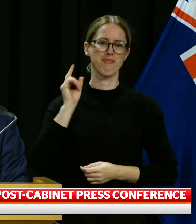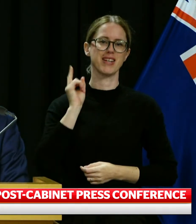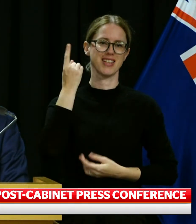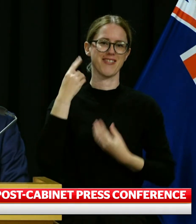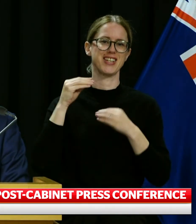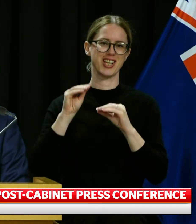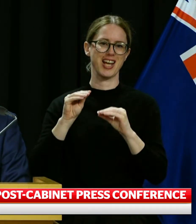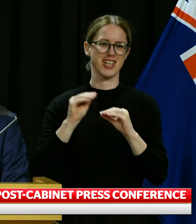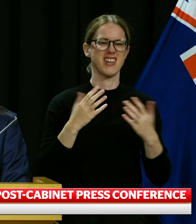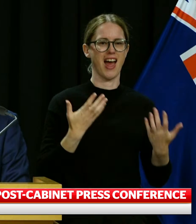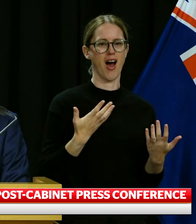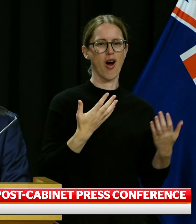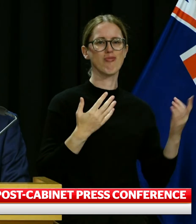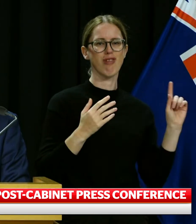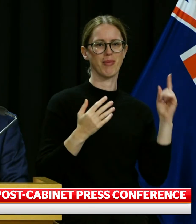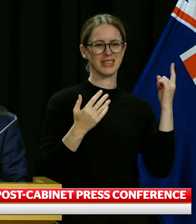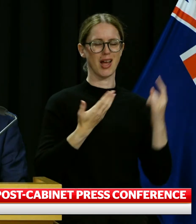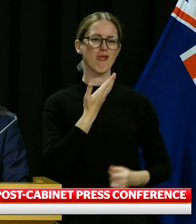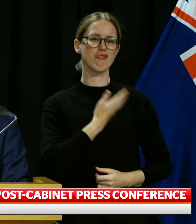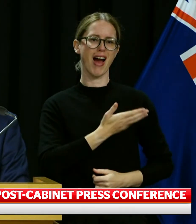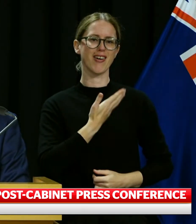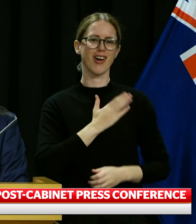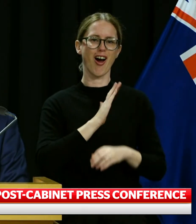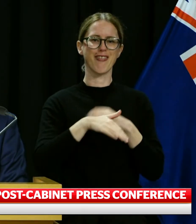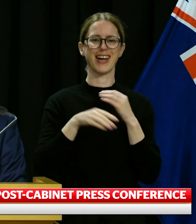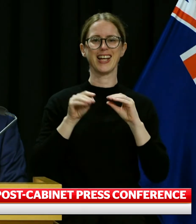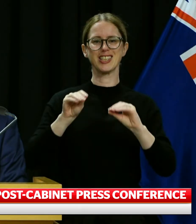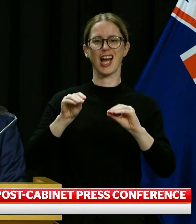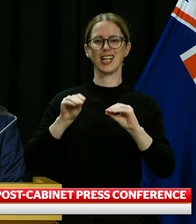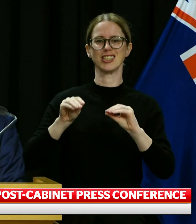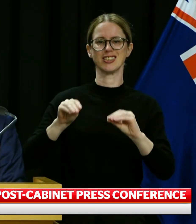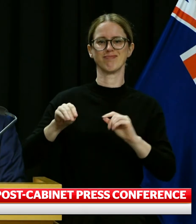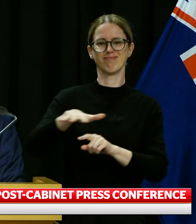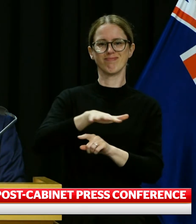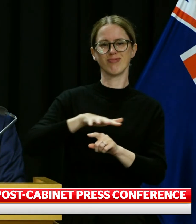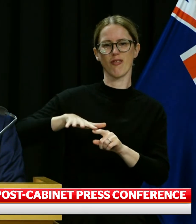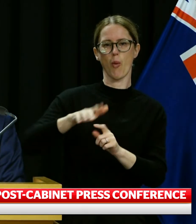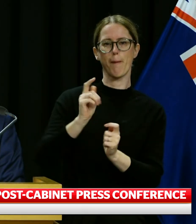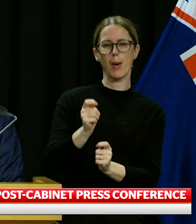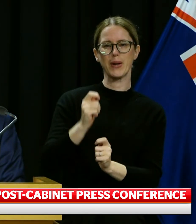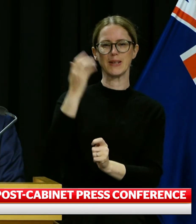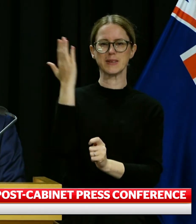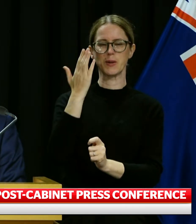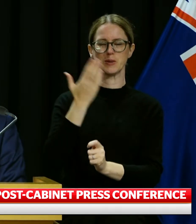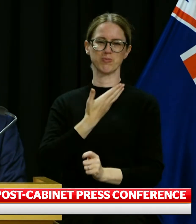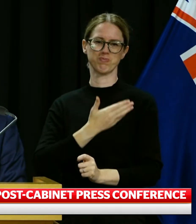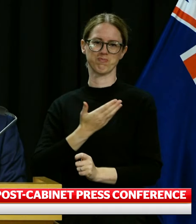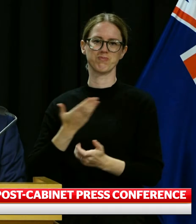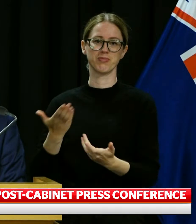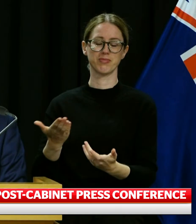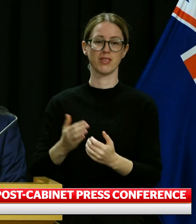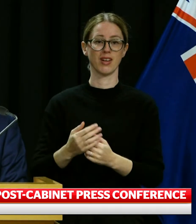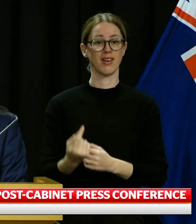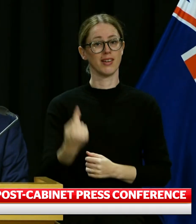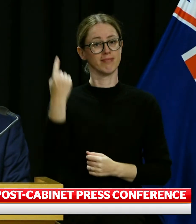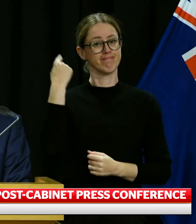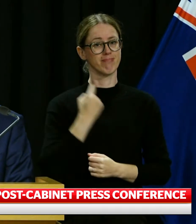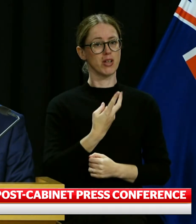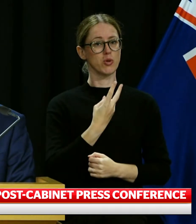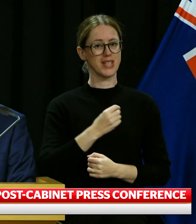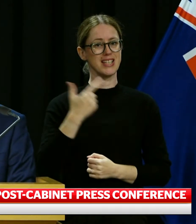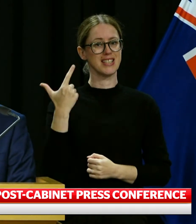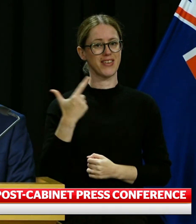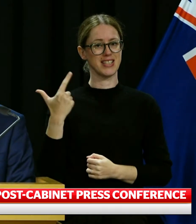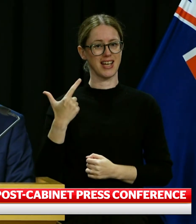Prime Minister in terms of what we've delivered in the education infrastructure space. It's fair to say that back in 2017 we